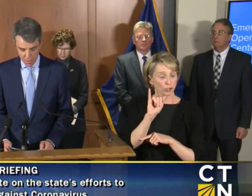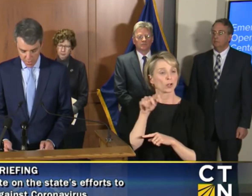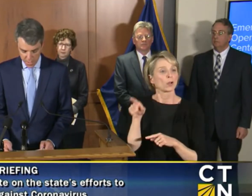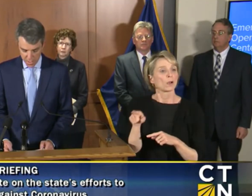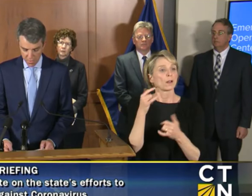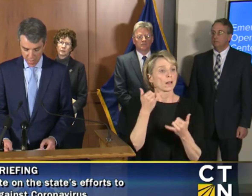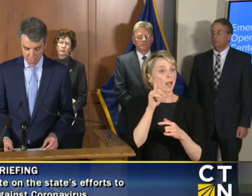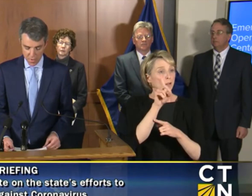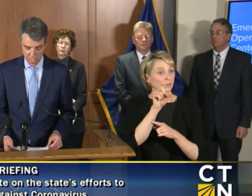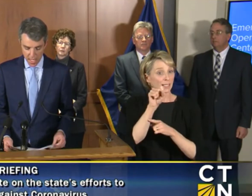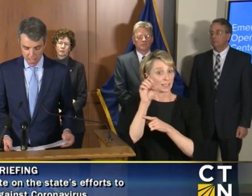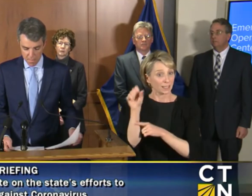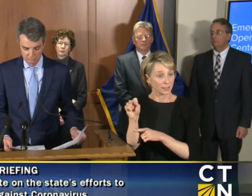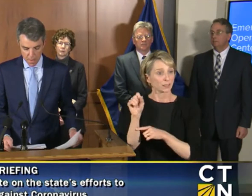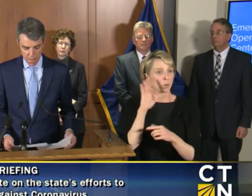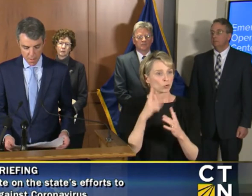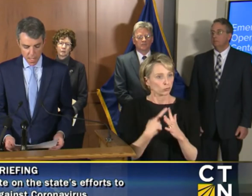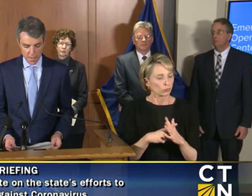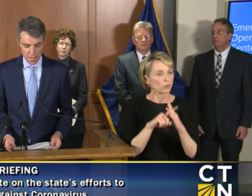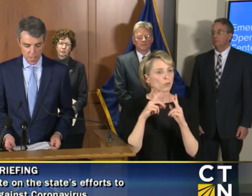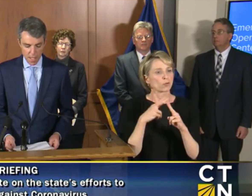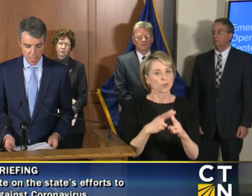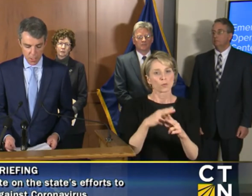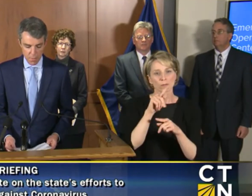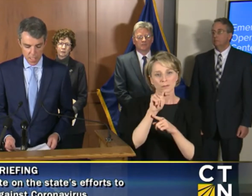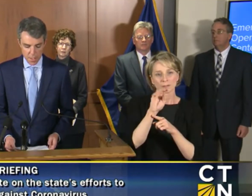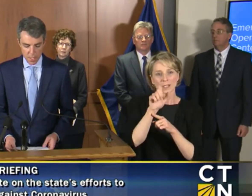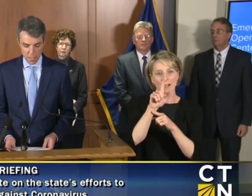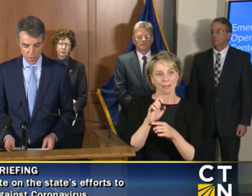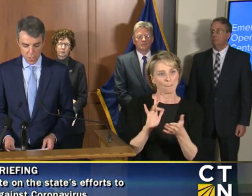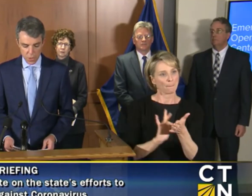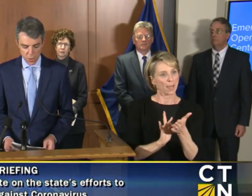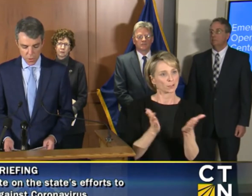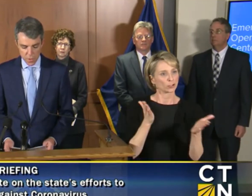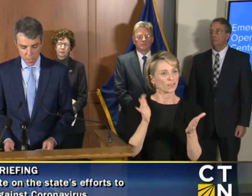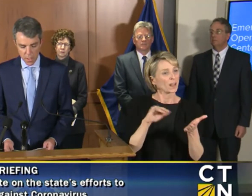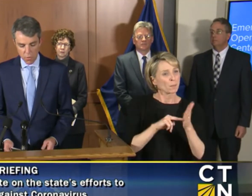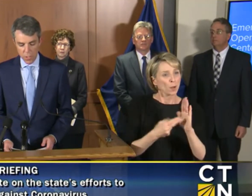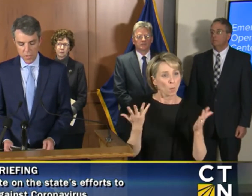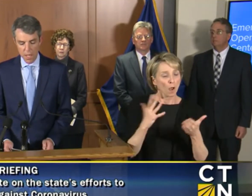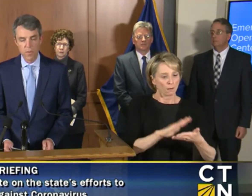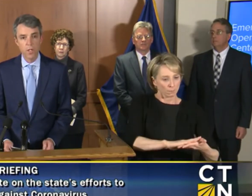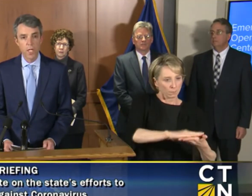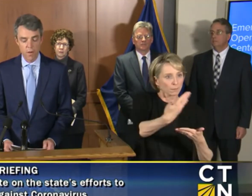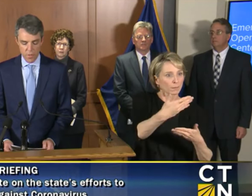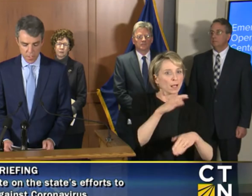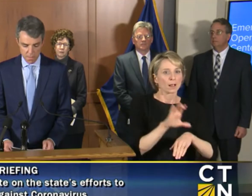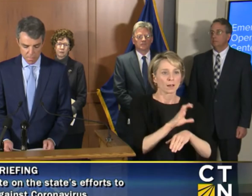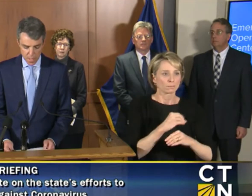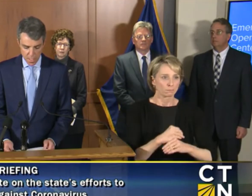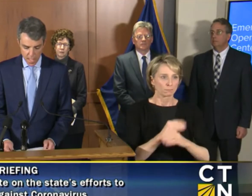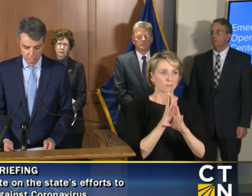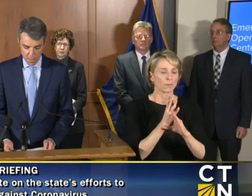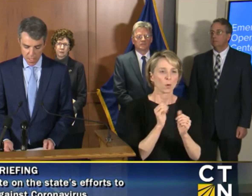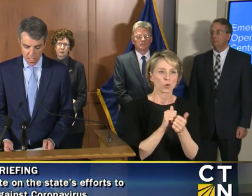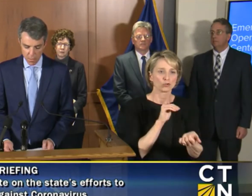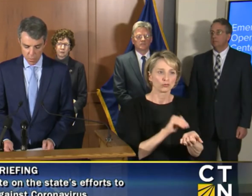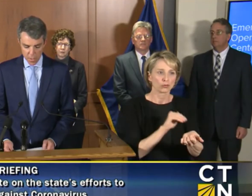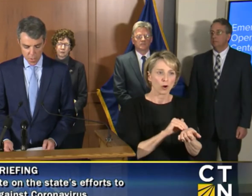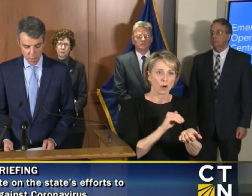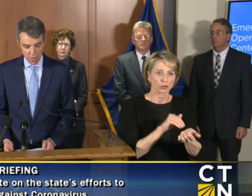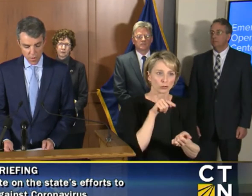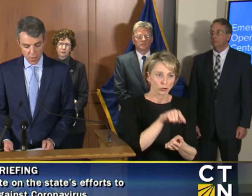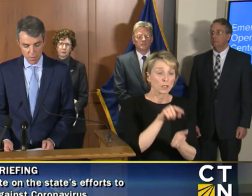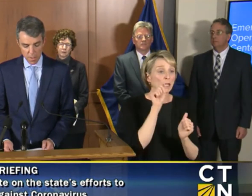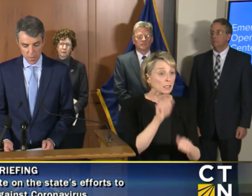telemedicine services effective today. At this time, telemedicine coverage includes real-time video conferencing, as can be enabled